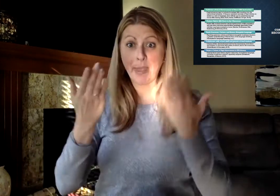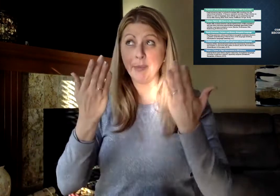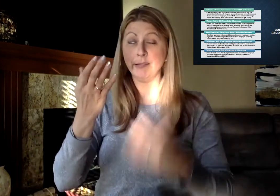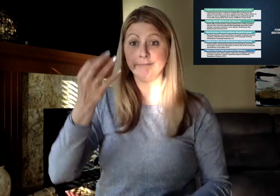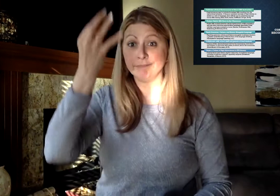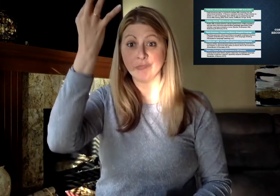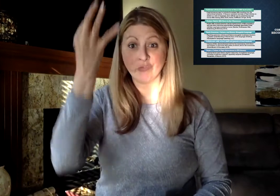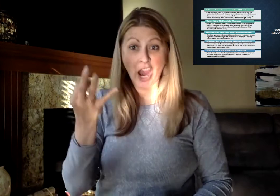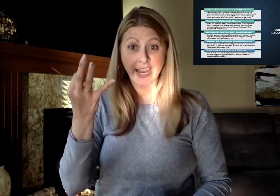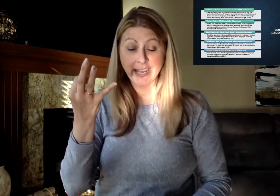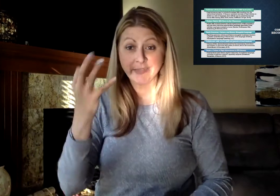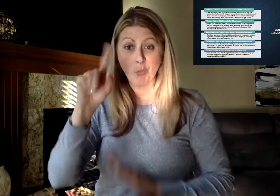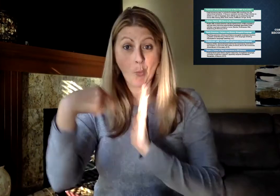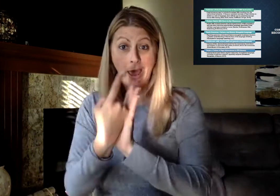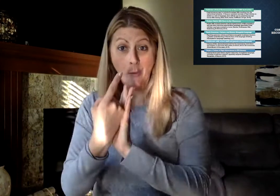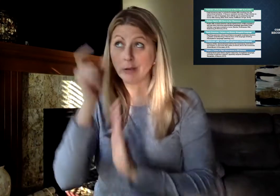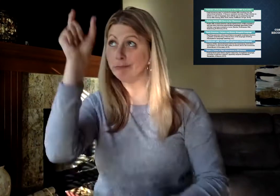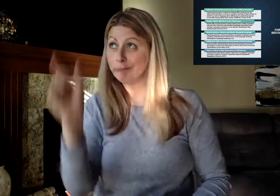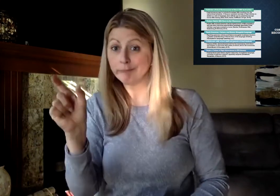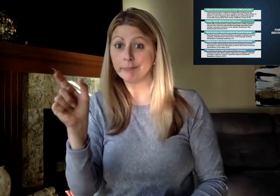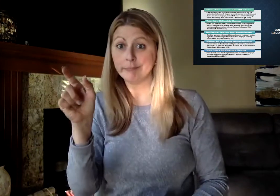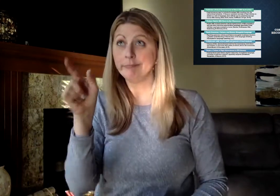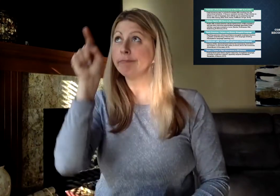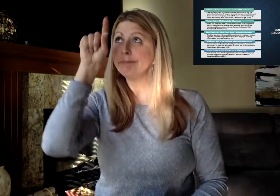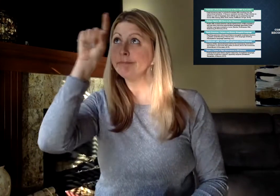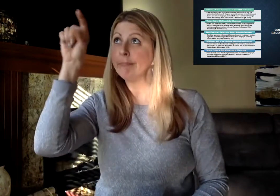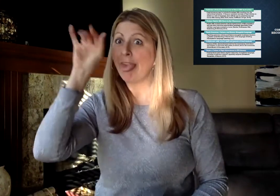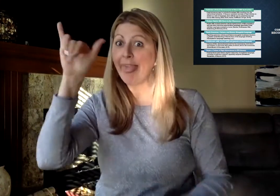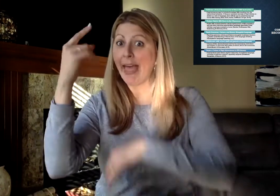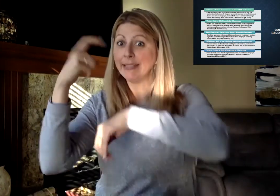Make it part of the Deaf Ed day, maybe Fridays, 1 hour block.